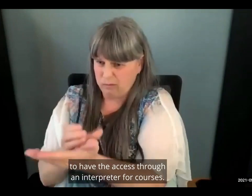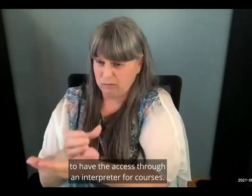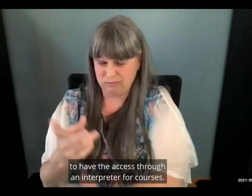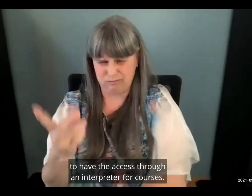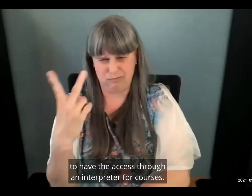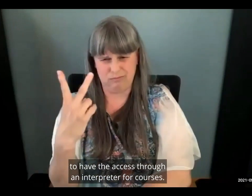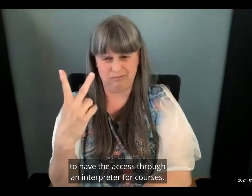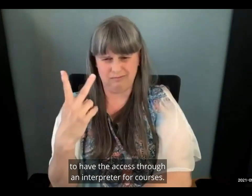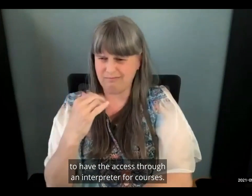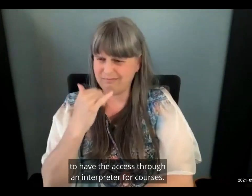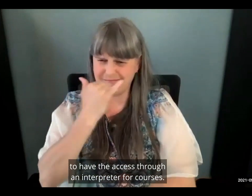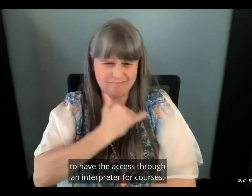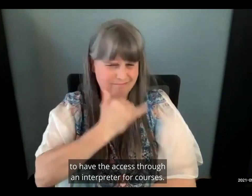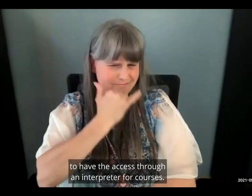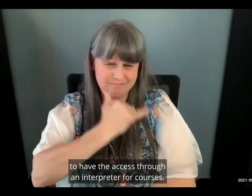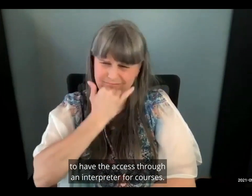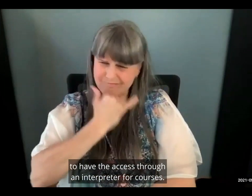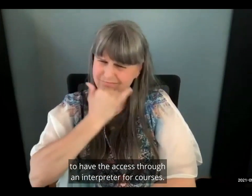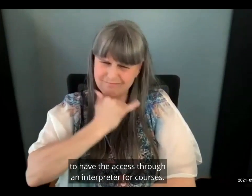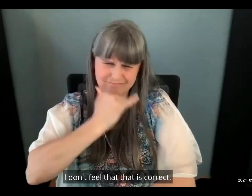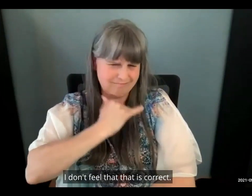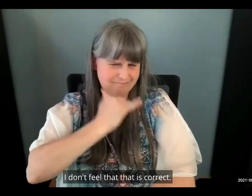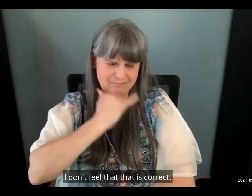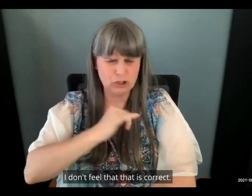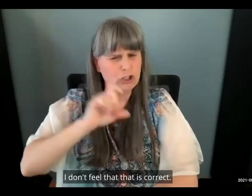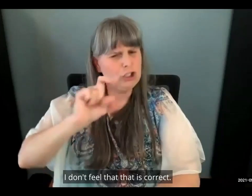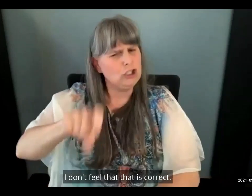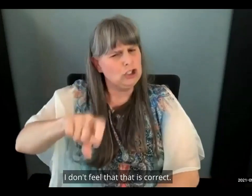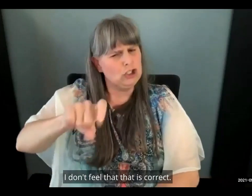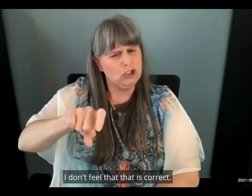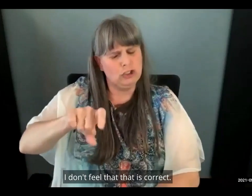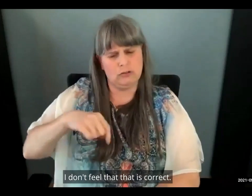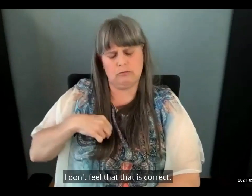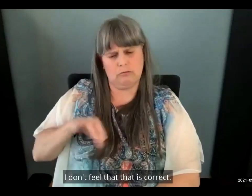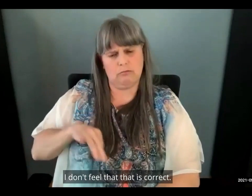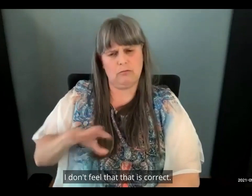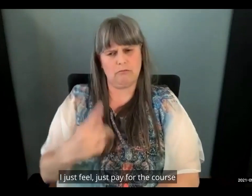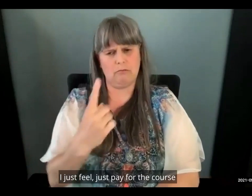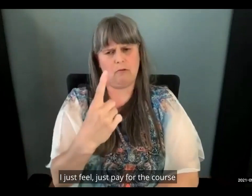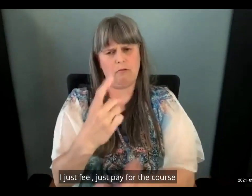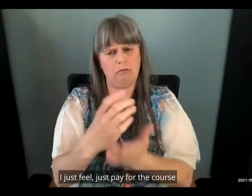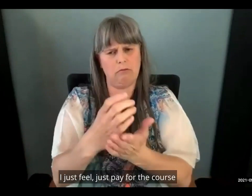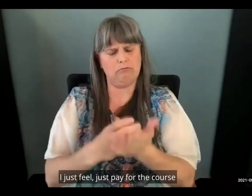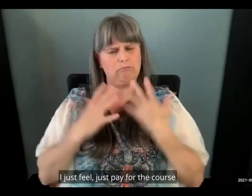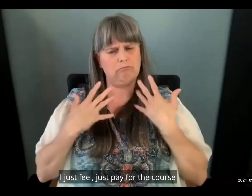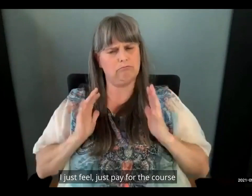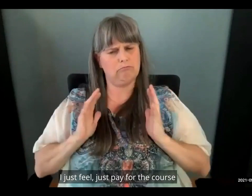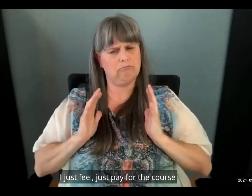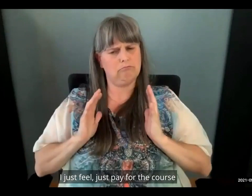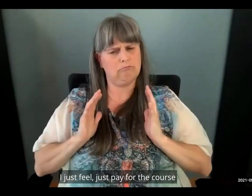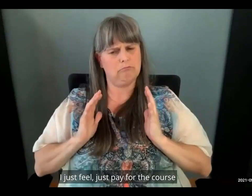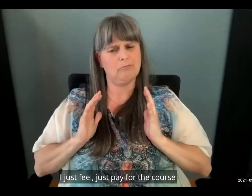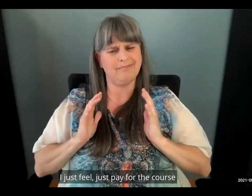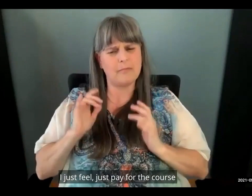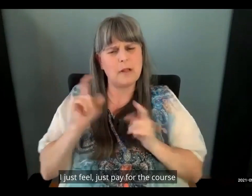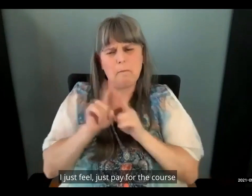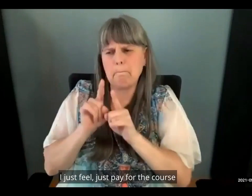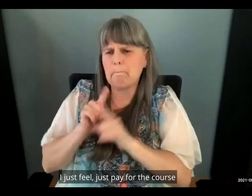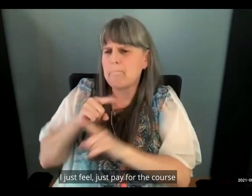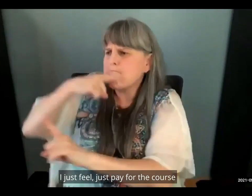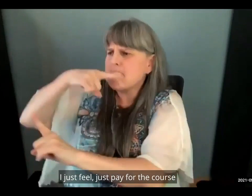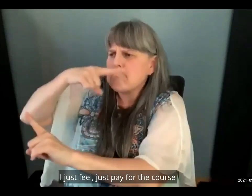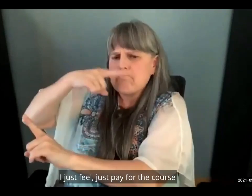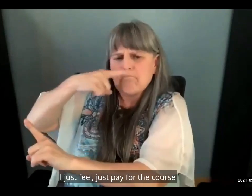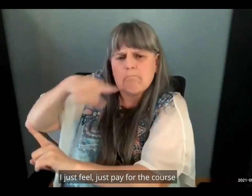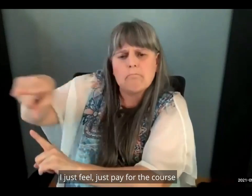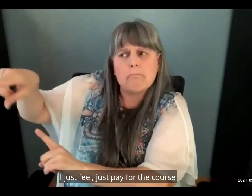the access through an interpreter for courses. I don't feel that that is correct. I just feel, you know,